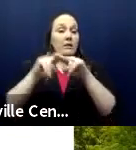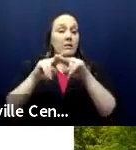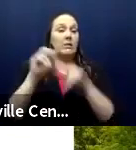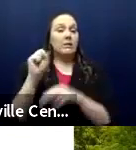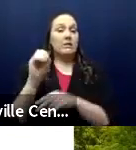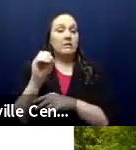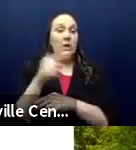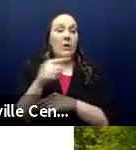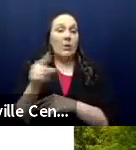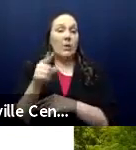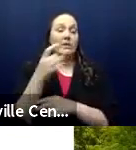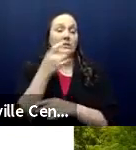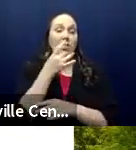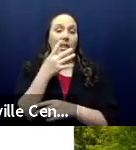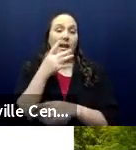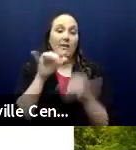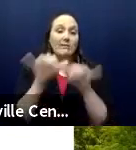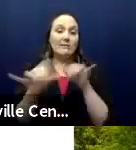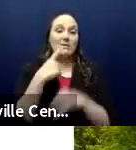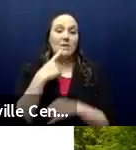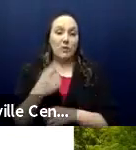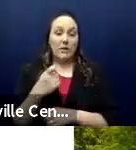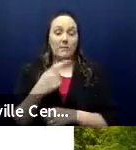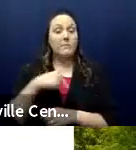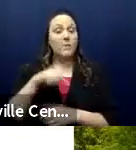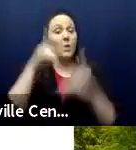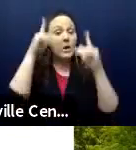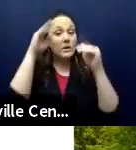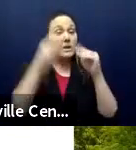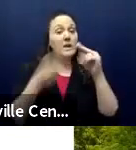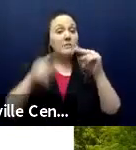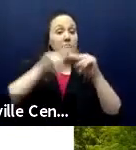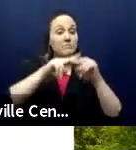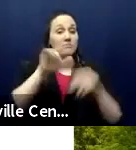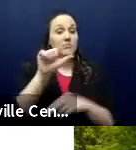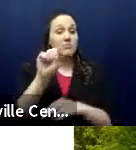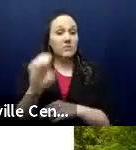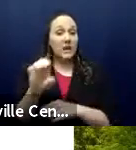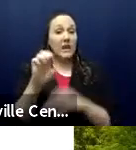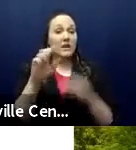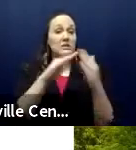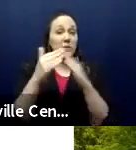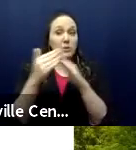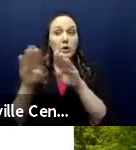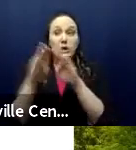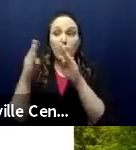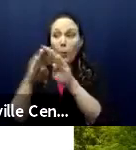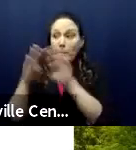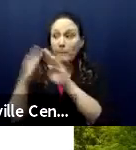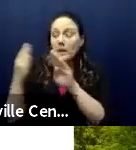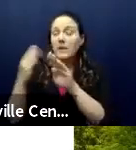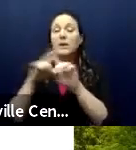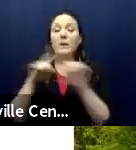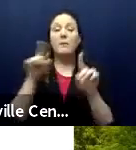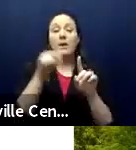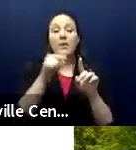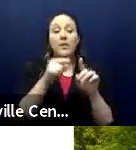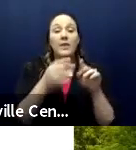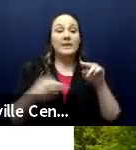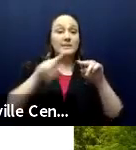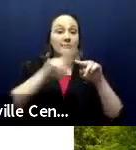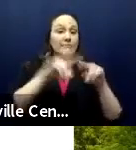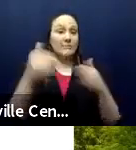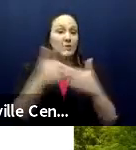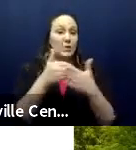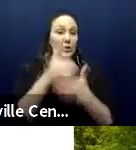as red. While we have expected an increase in our cases as our community continues to reopen, this increase in new cases is